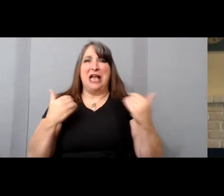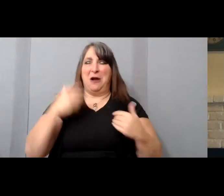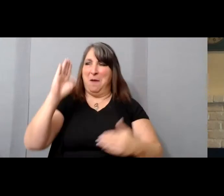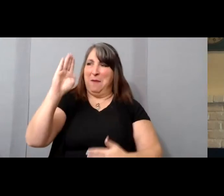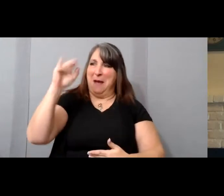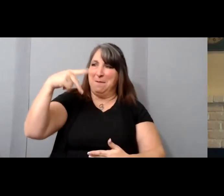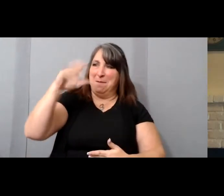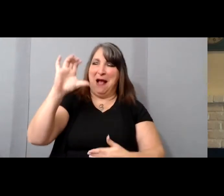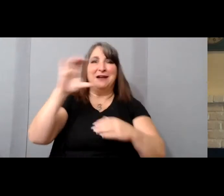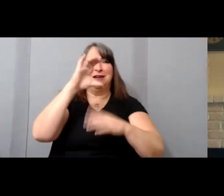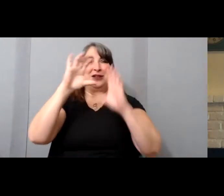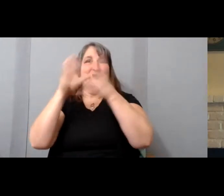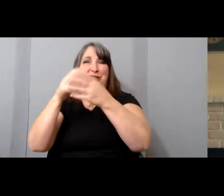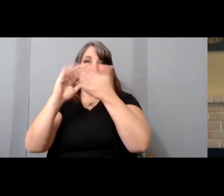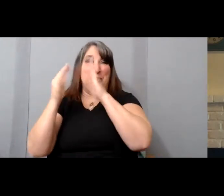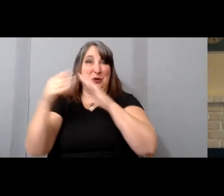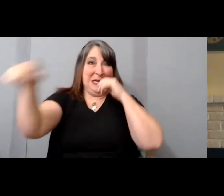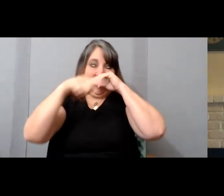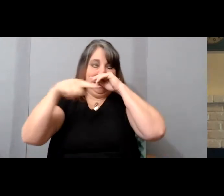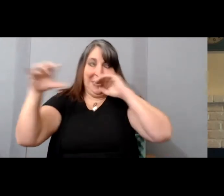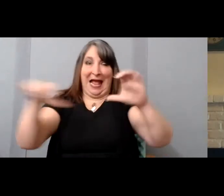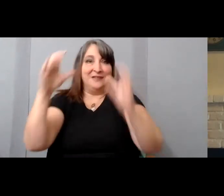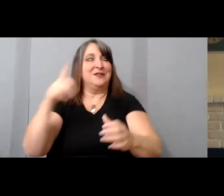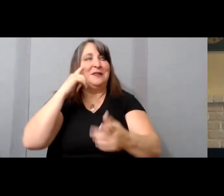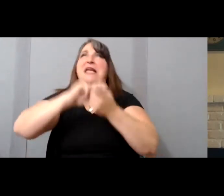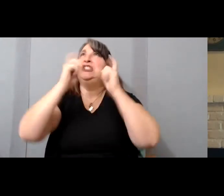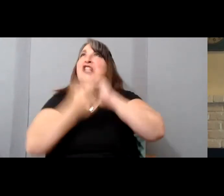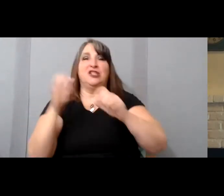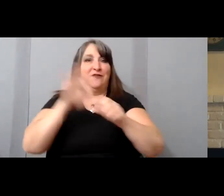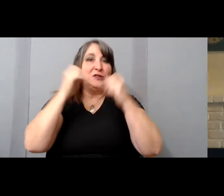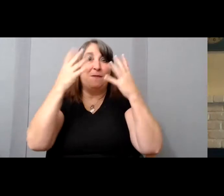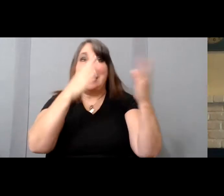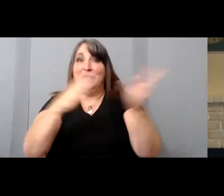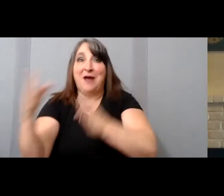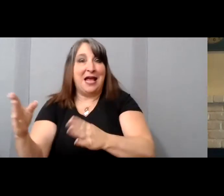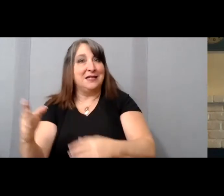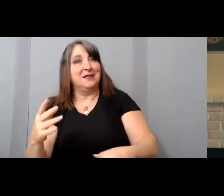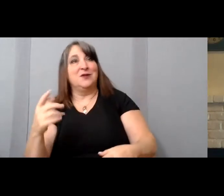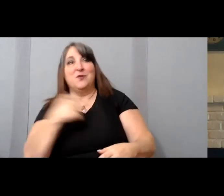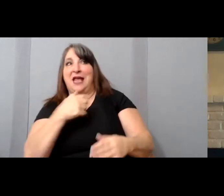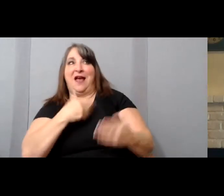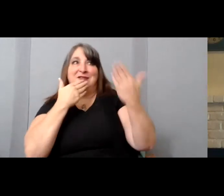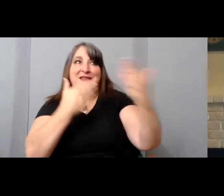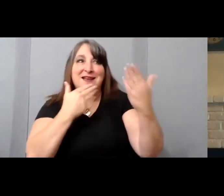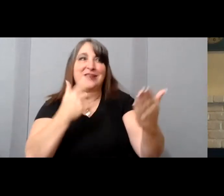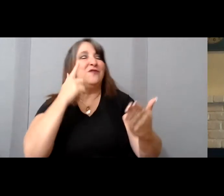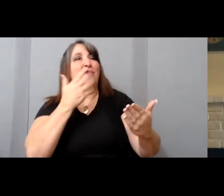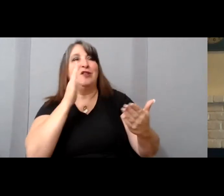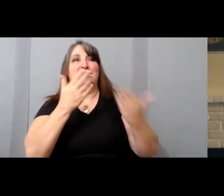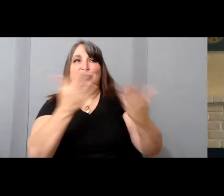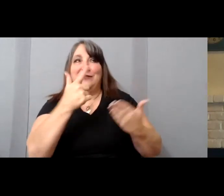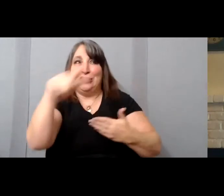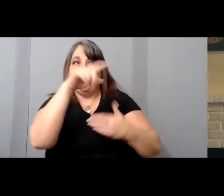for stepping up and turning out the vote in tremendous ways this election cycle. Y'all have our immense gratitude for the service you've done to